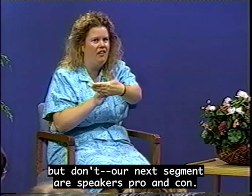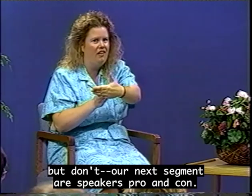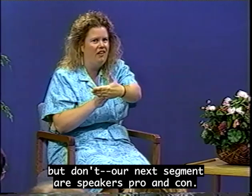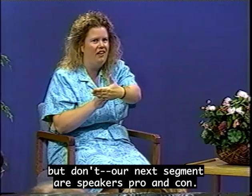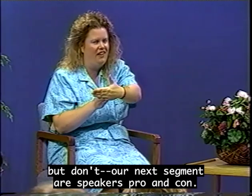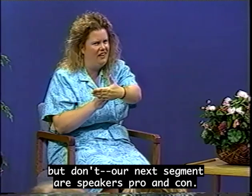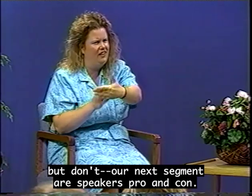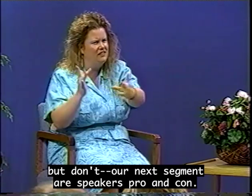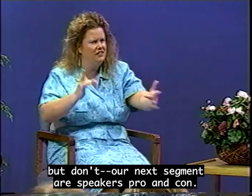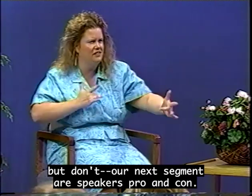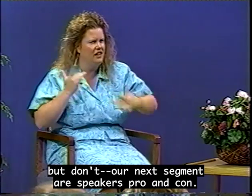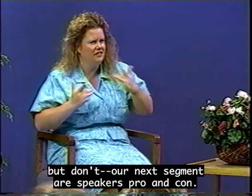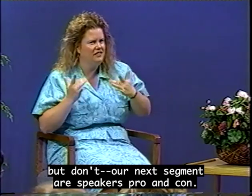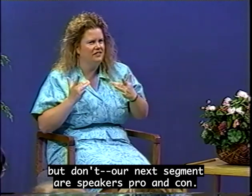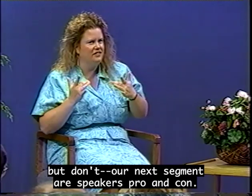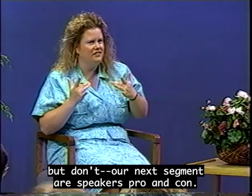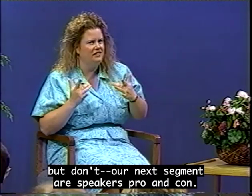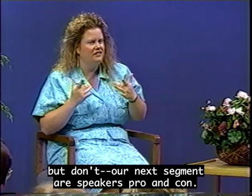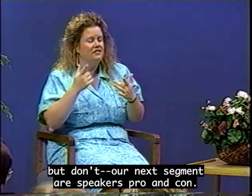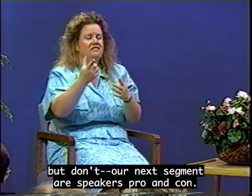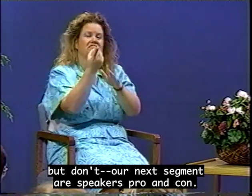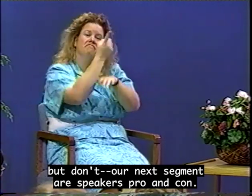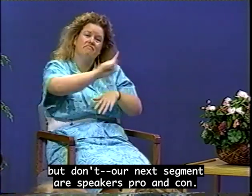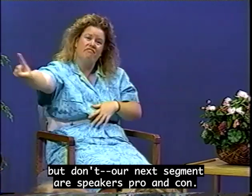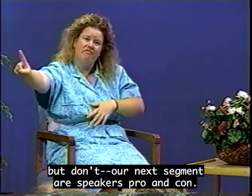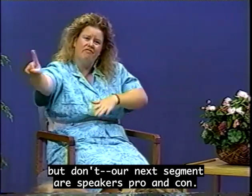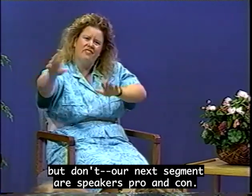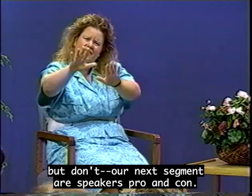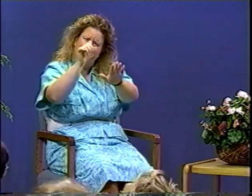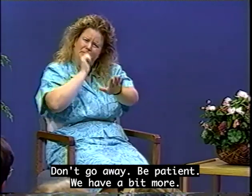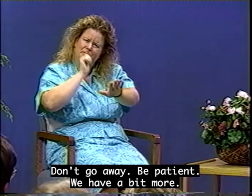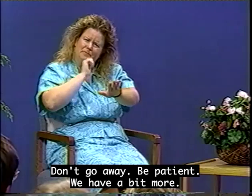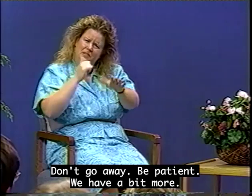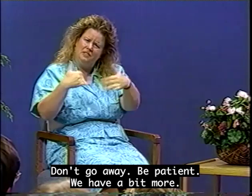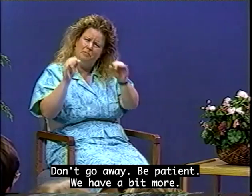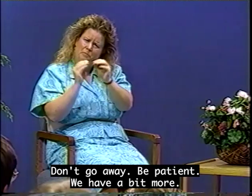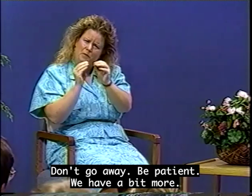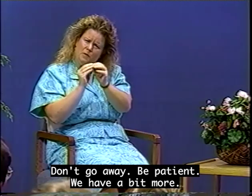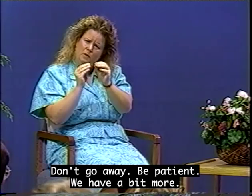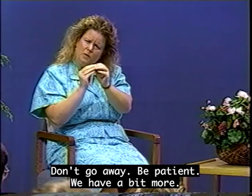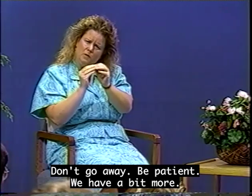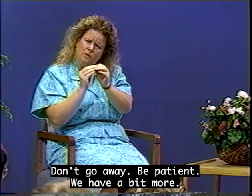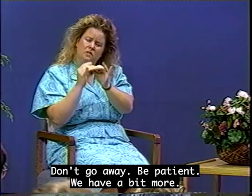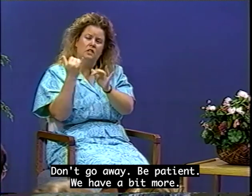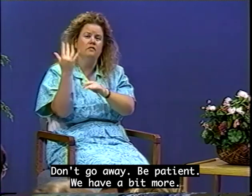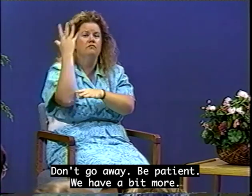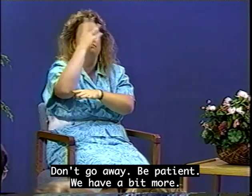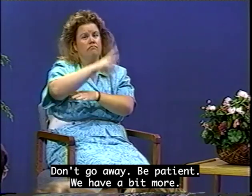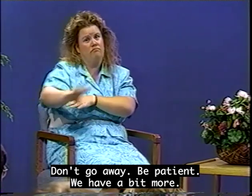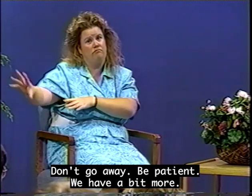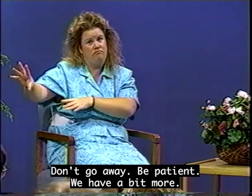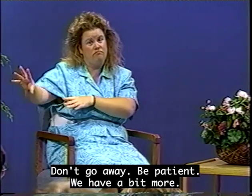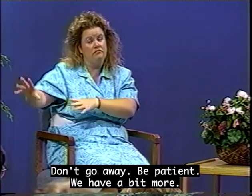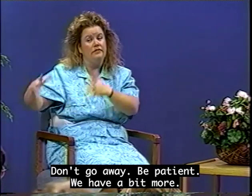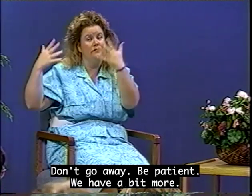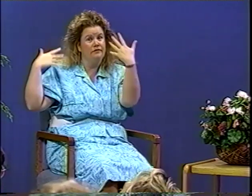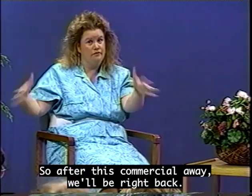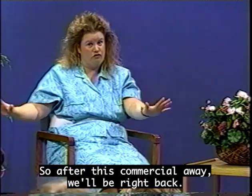next segment is our speakers pro and con. Don't go away. Be patient. We have a bit